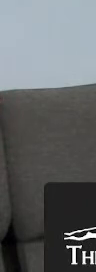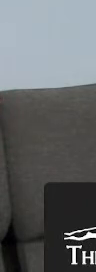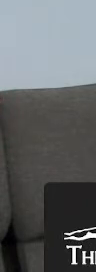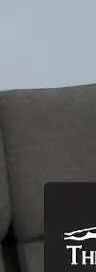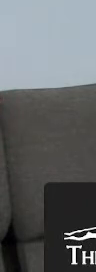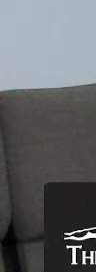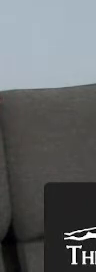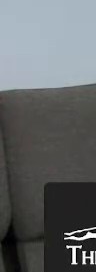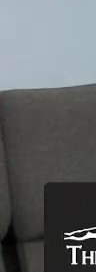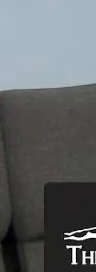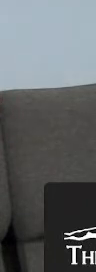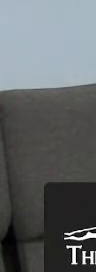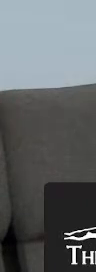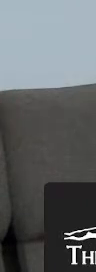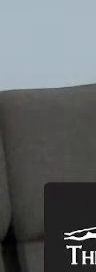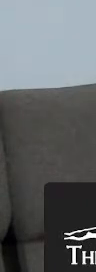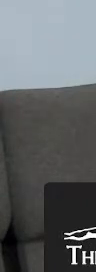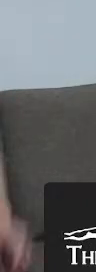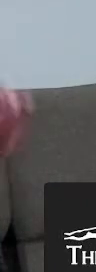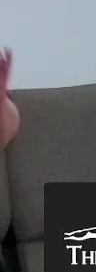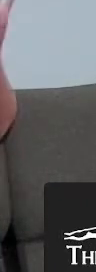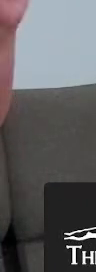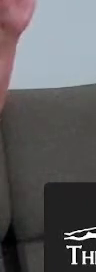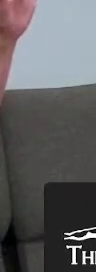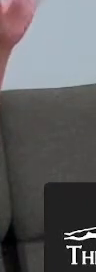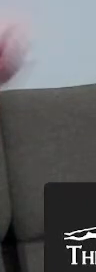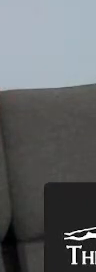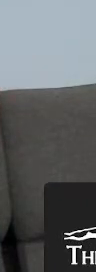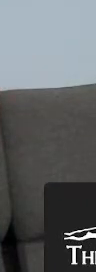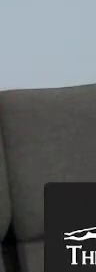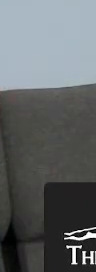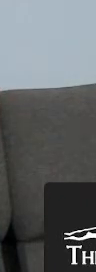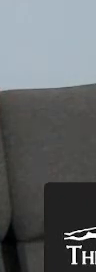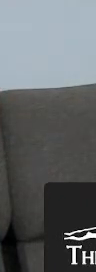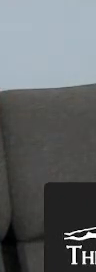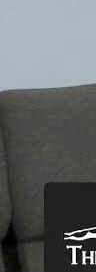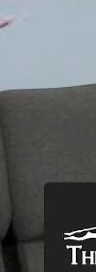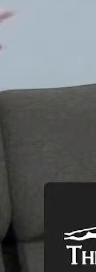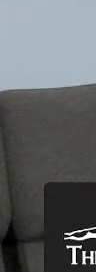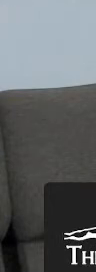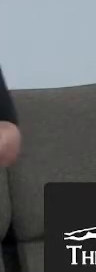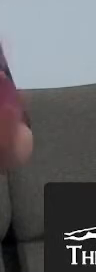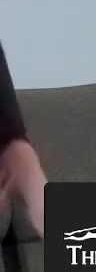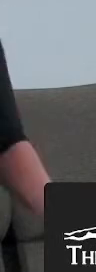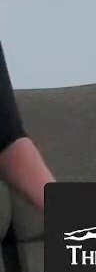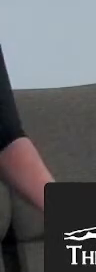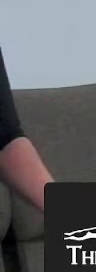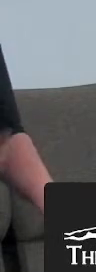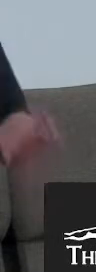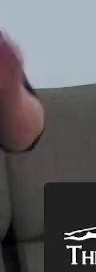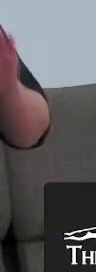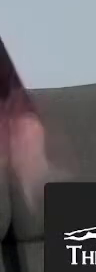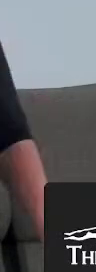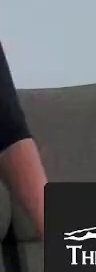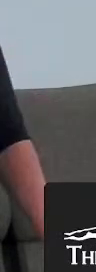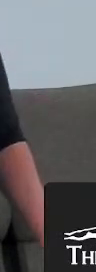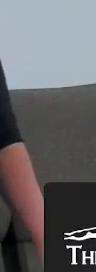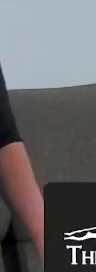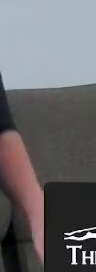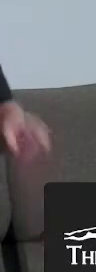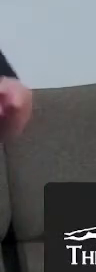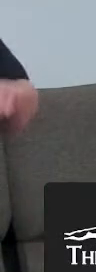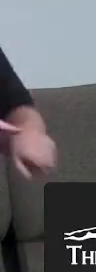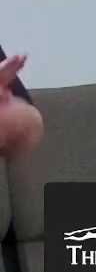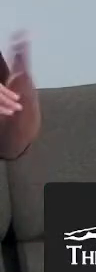in the Bible. I read it to you very plainly. God is emphatically, you all got to be quiet. Silent during the whole